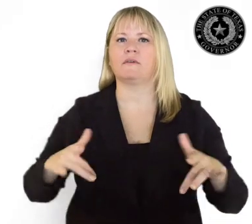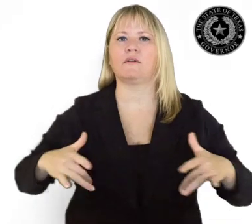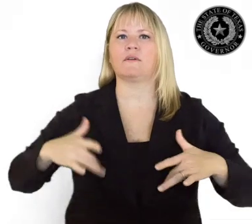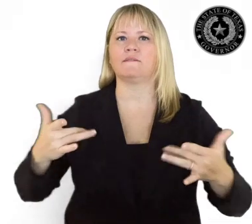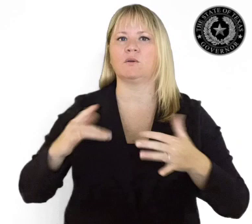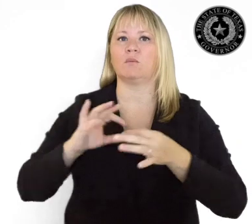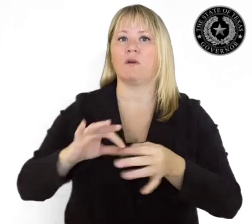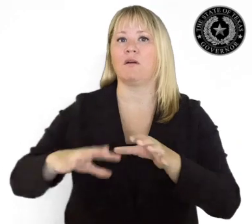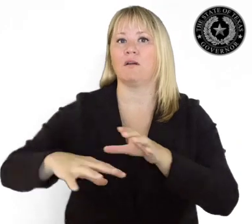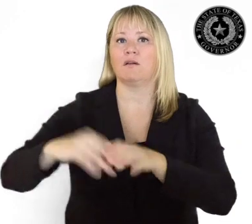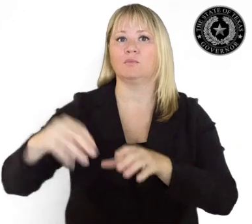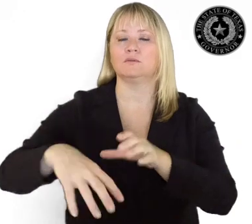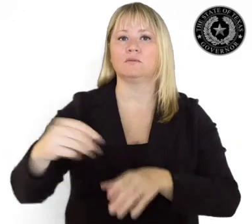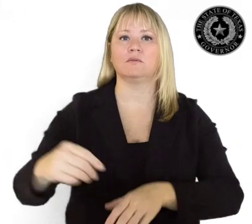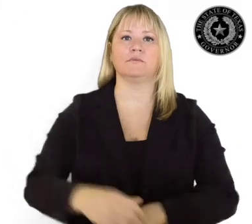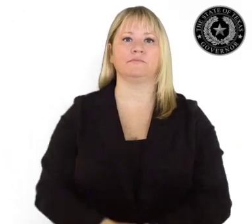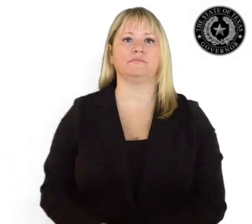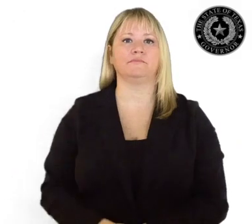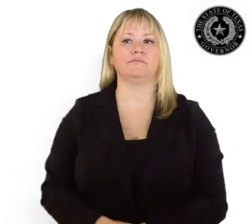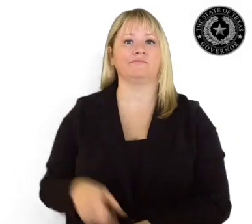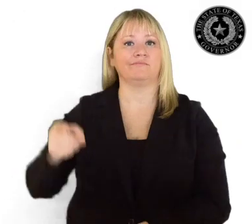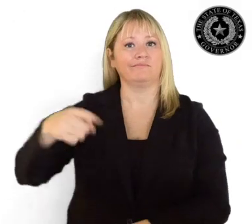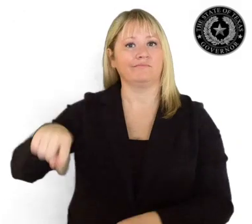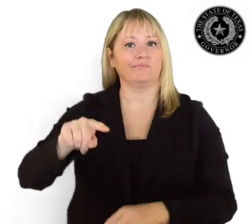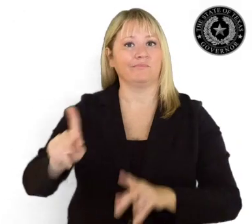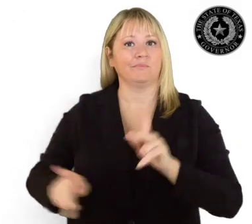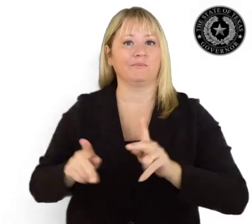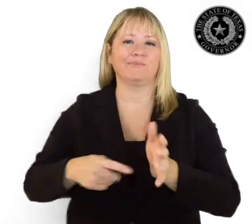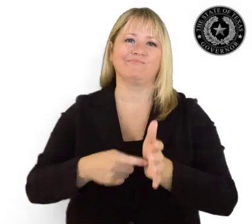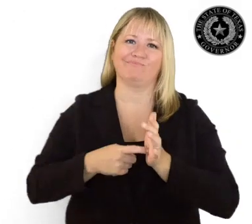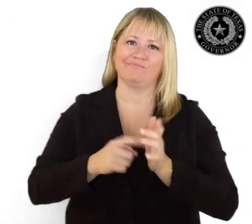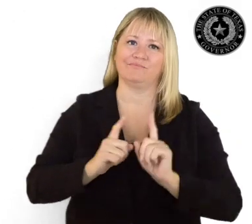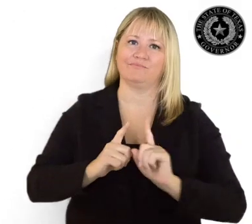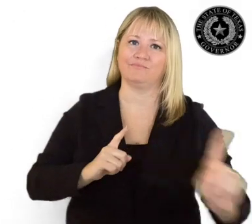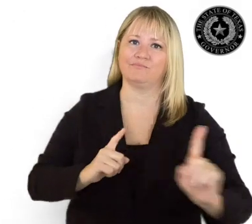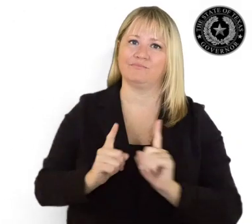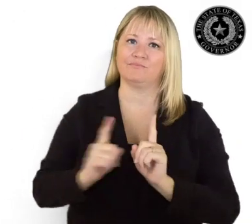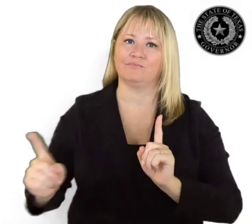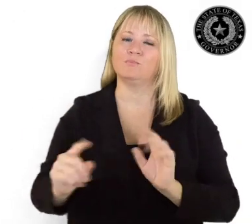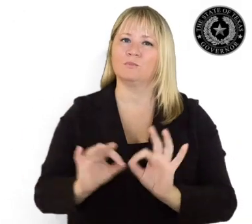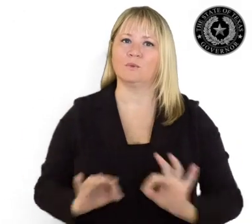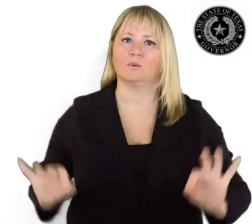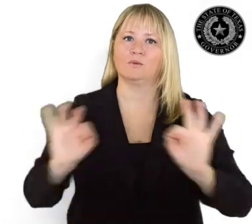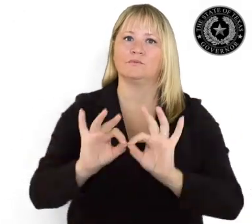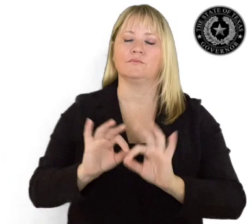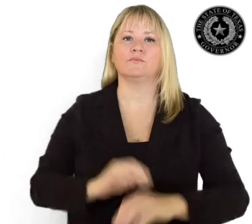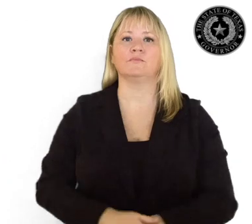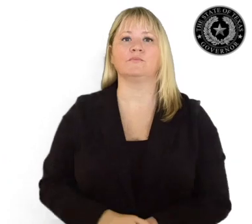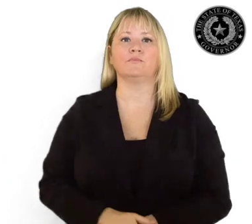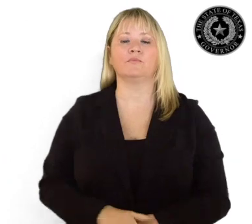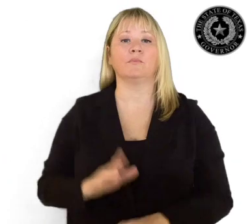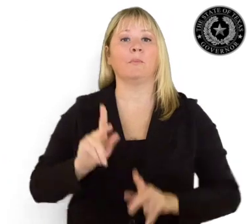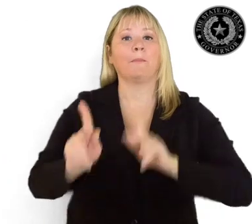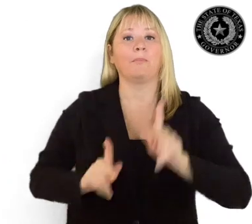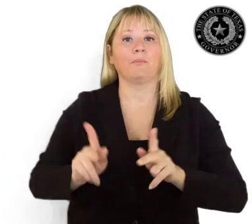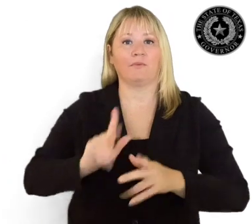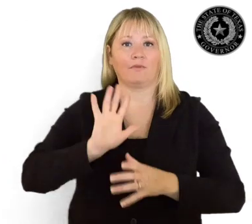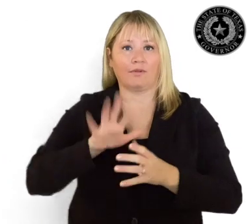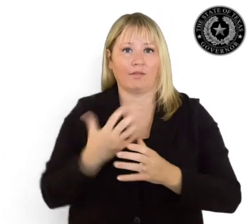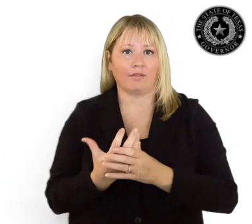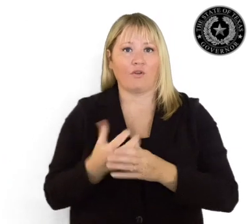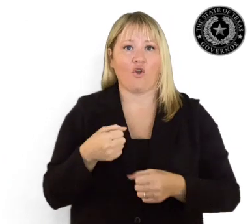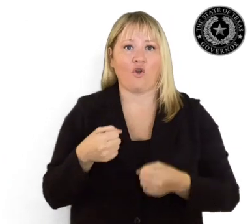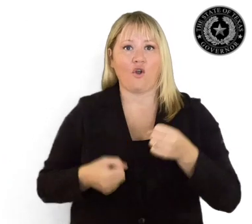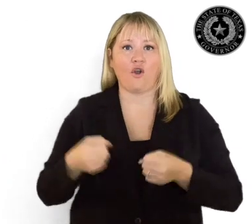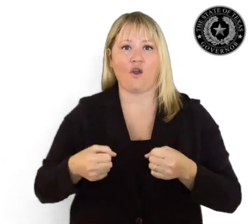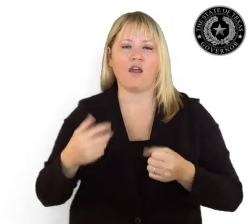generally require spectators to remain in their vehicles, and that minimize in-person contact between people who are not in the same